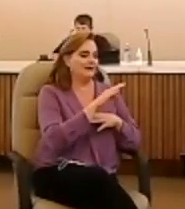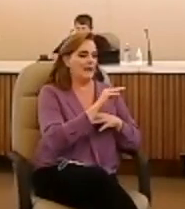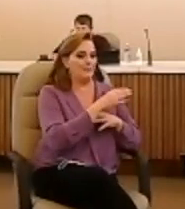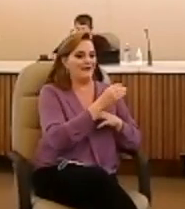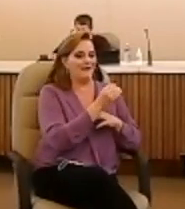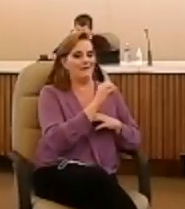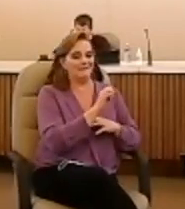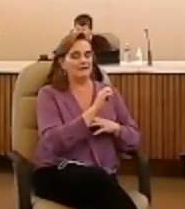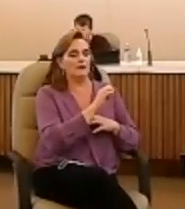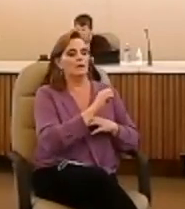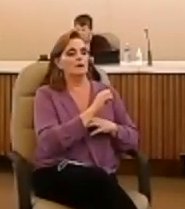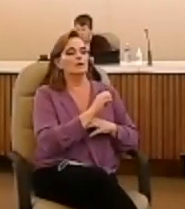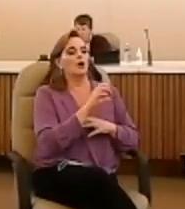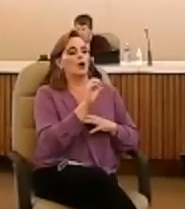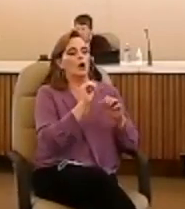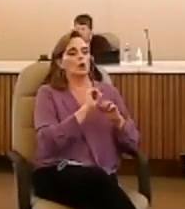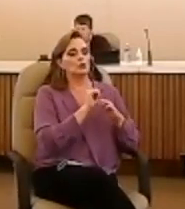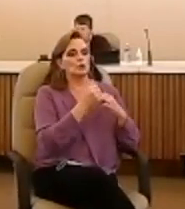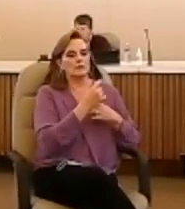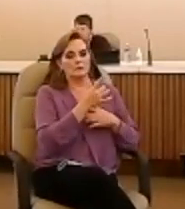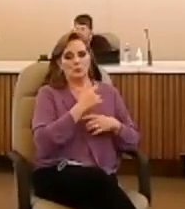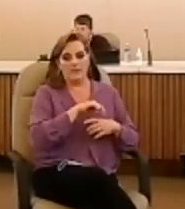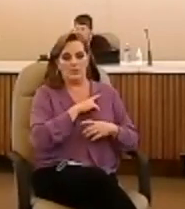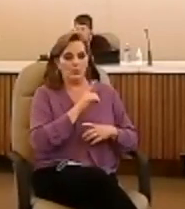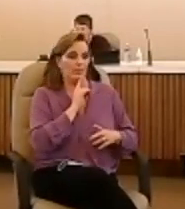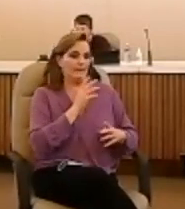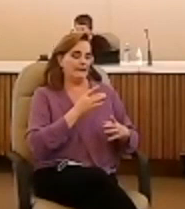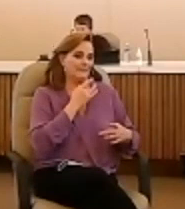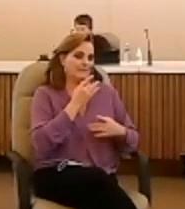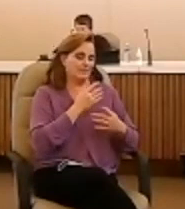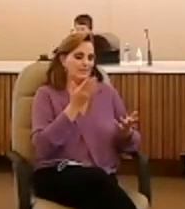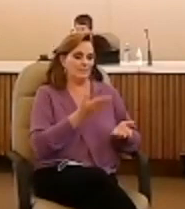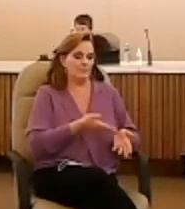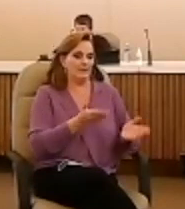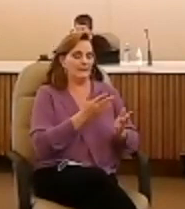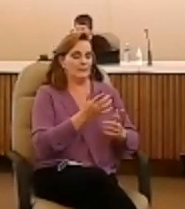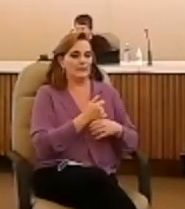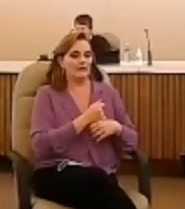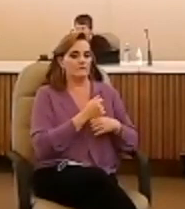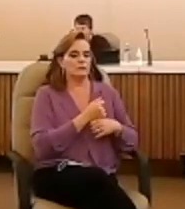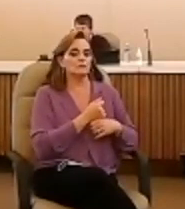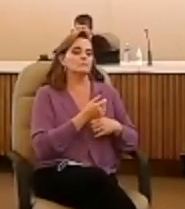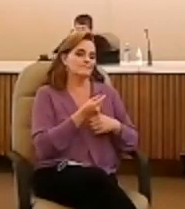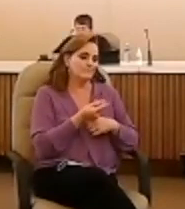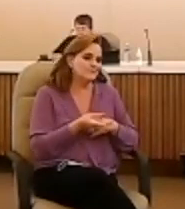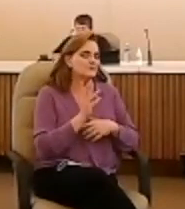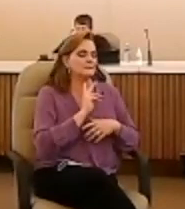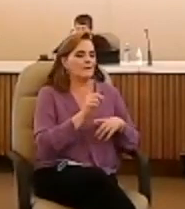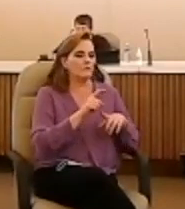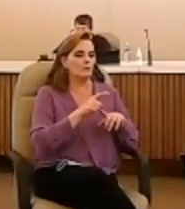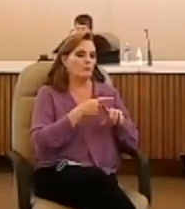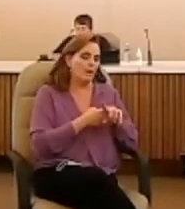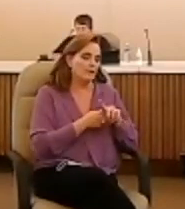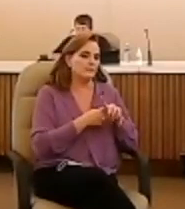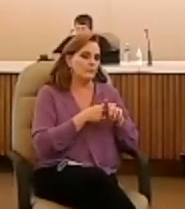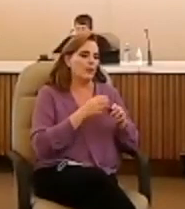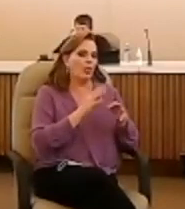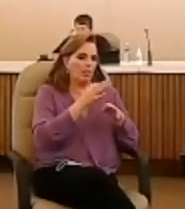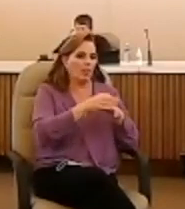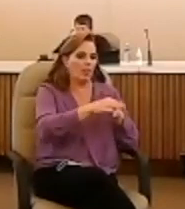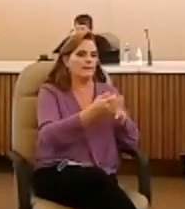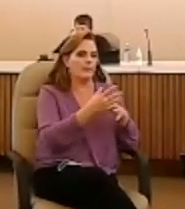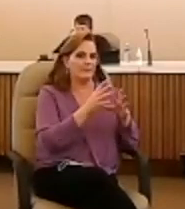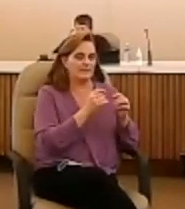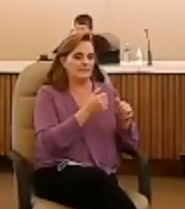He's the applicant. We are very excited to be here after several months of tabling this meeting. We're here again, as